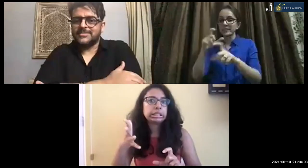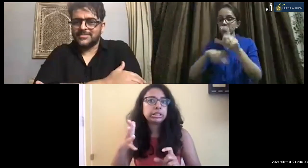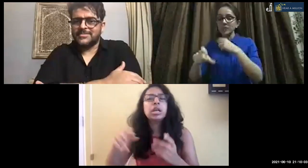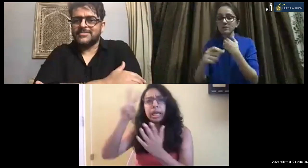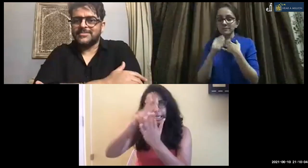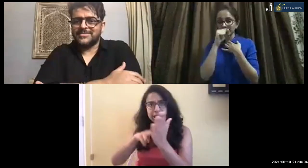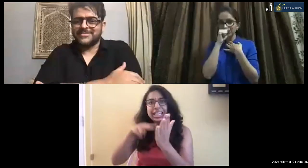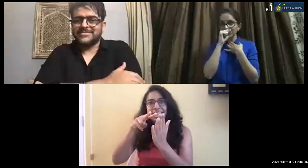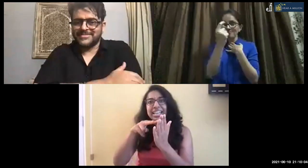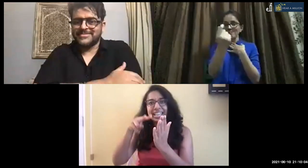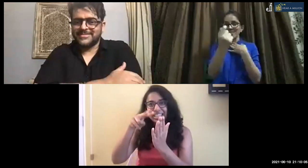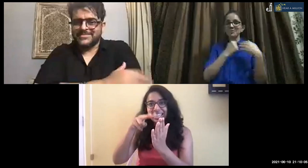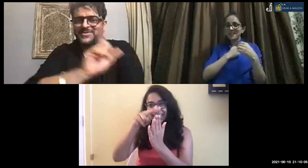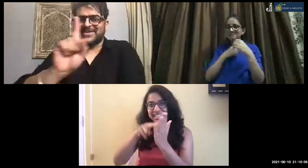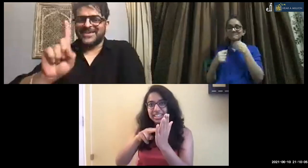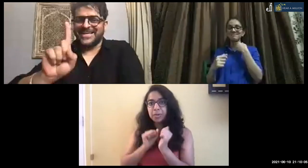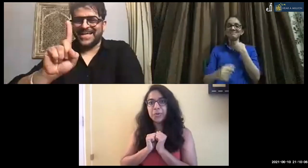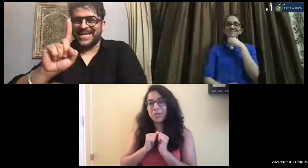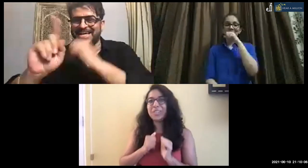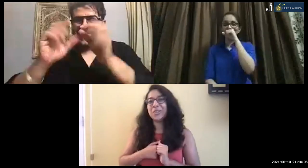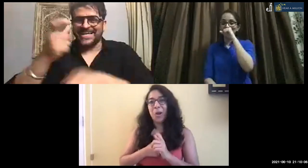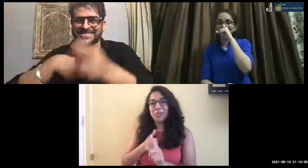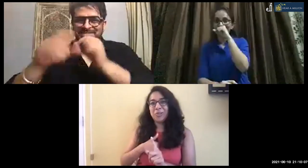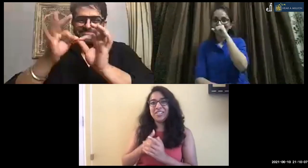Manisha, can you switch? Yeah.